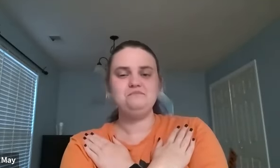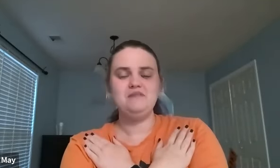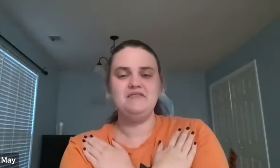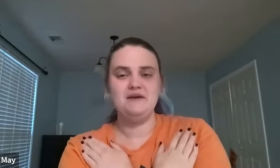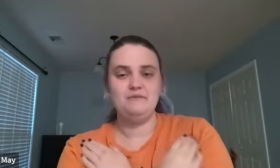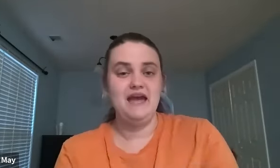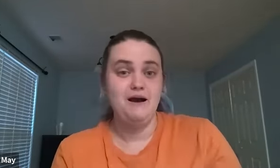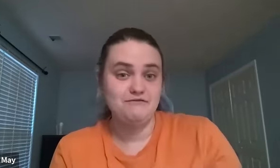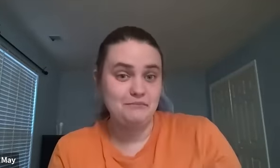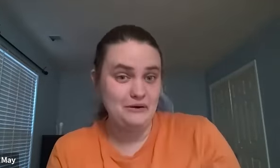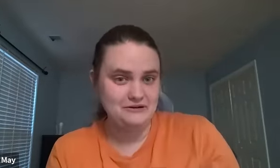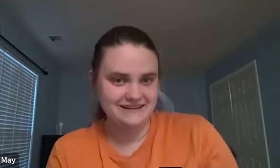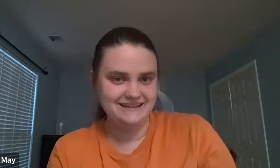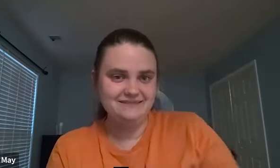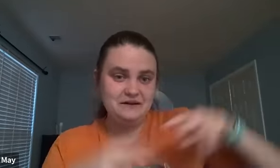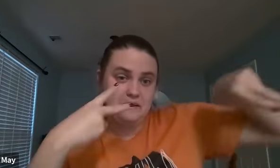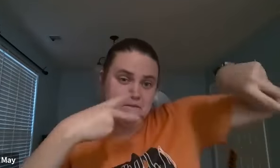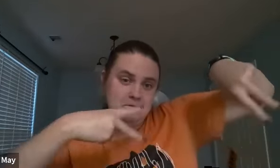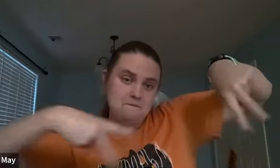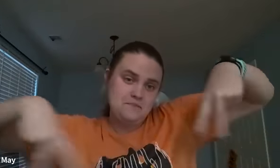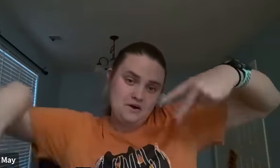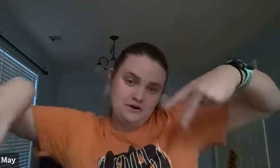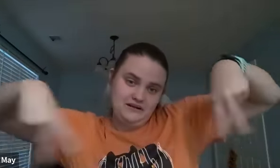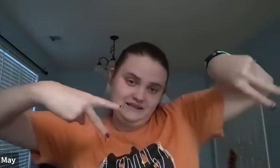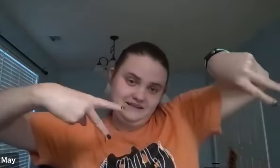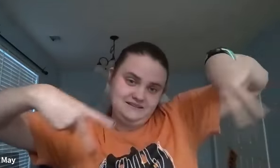And then we have party, party.